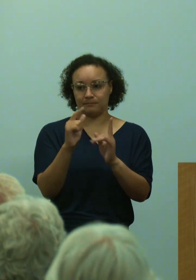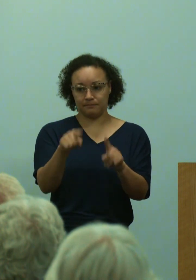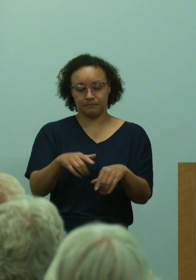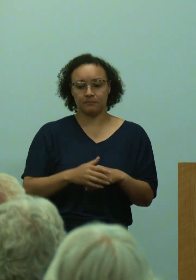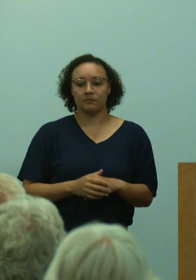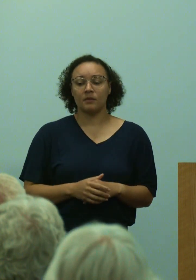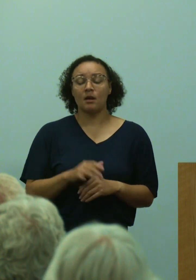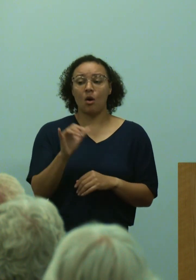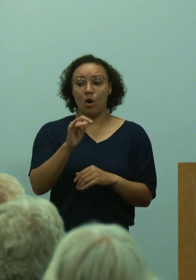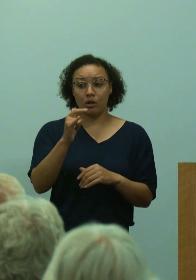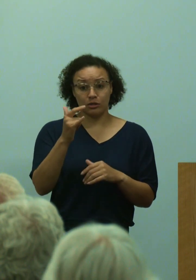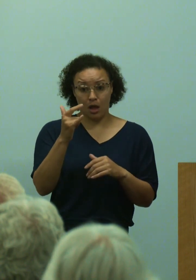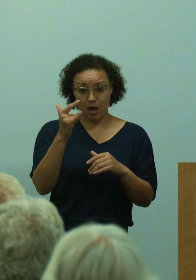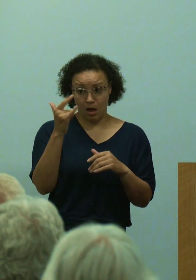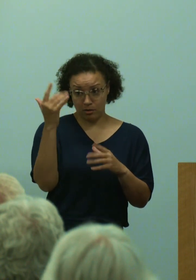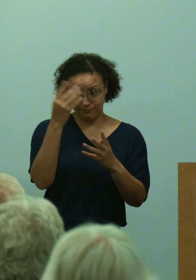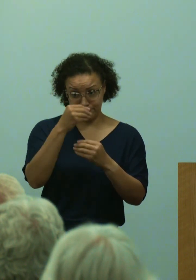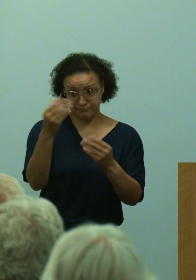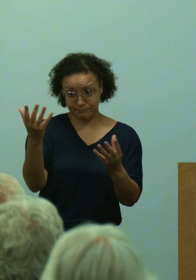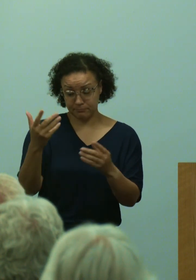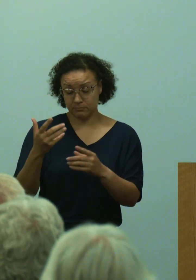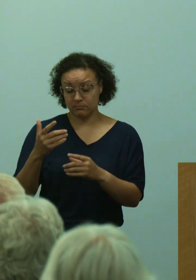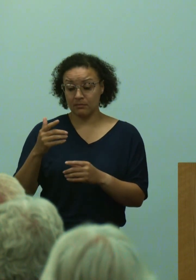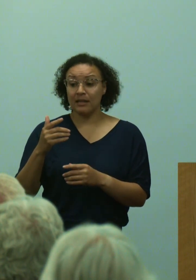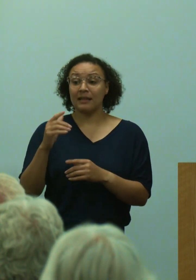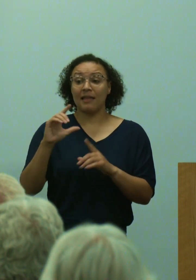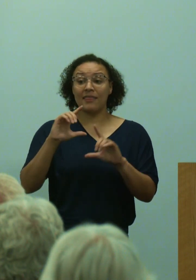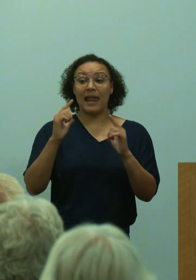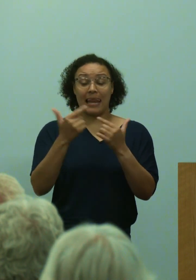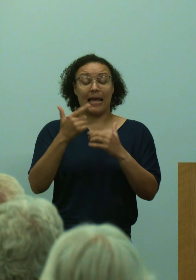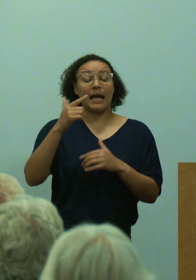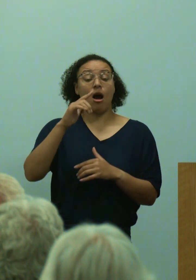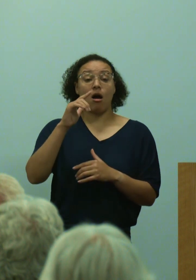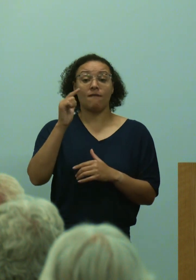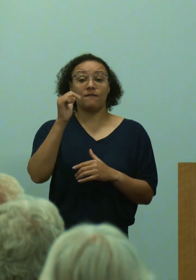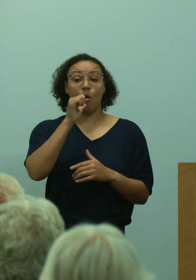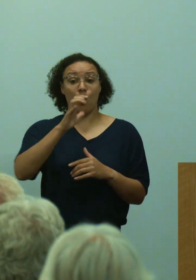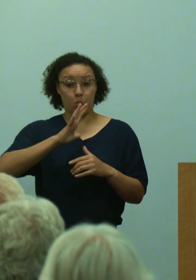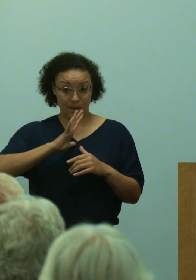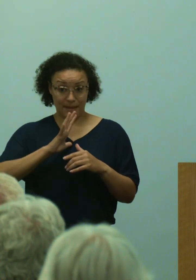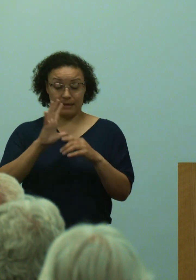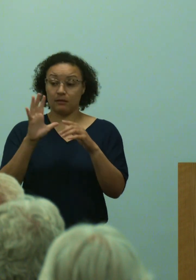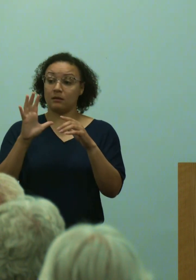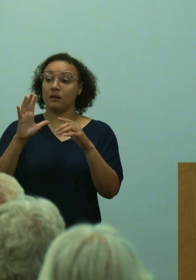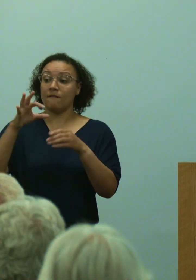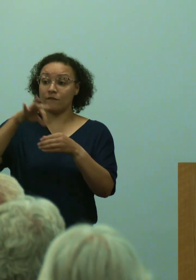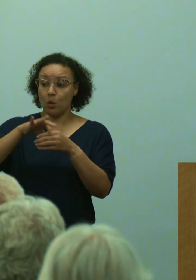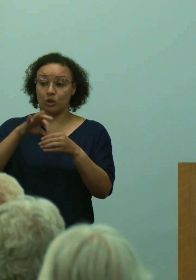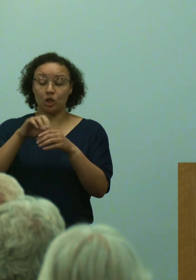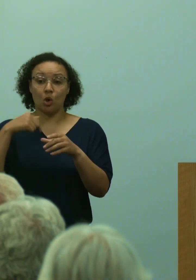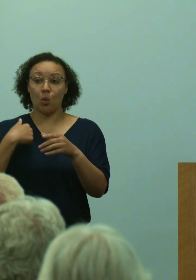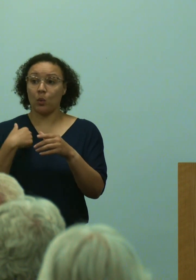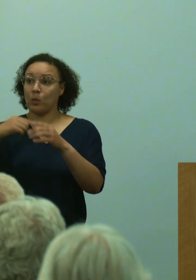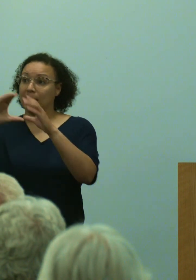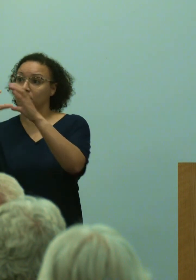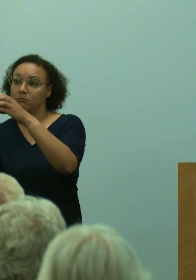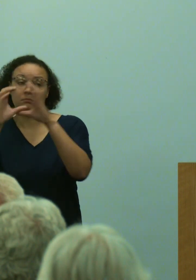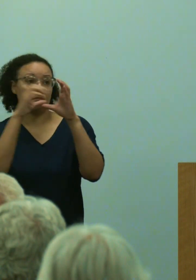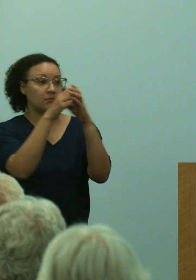reiterate that the League of Women Voters is nonpartisan. We neither endorse nor oppose any